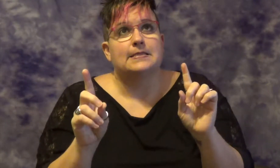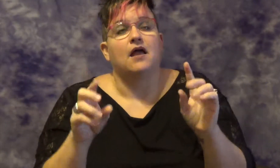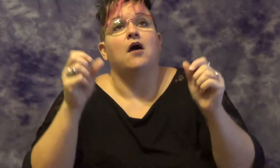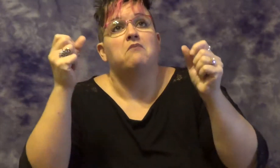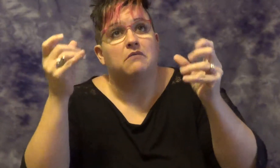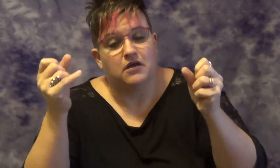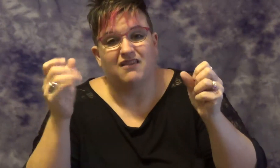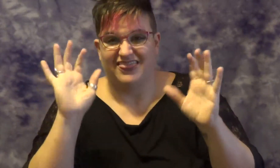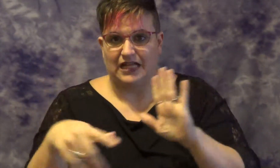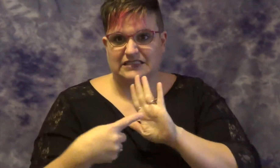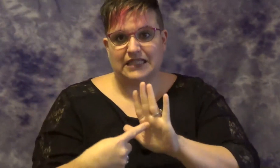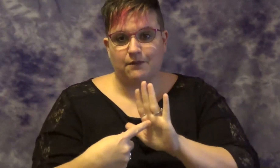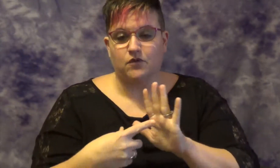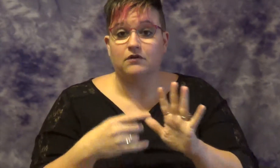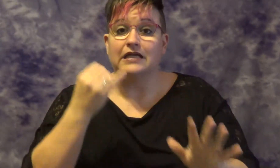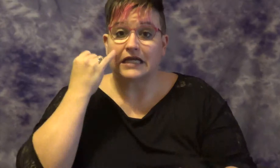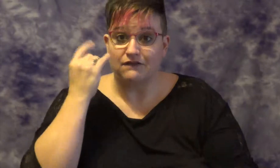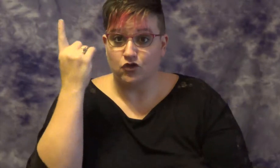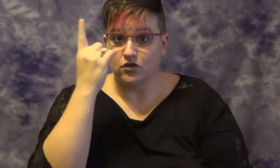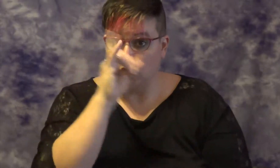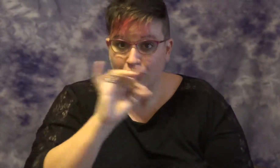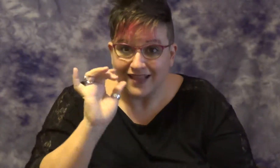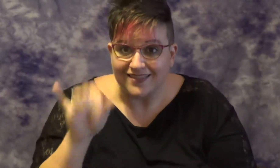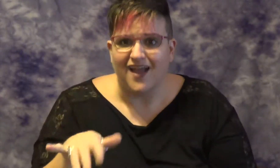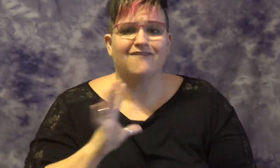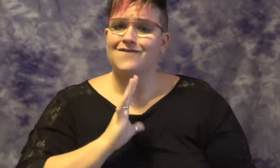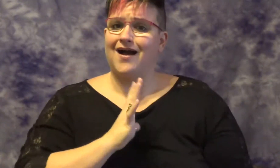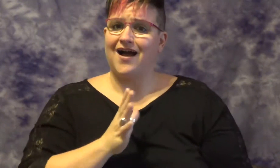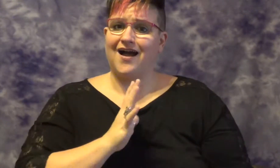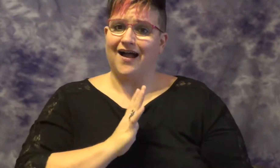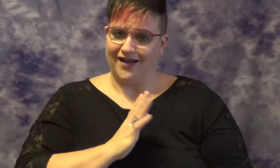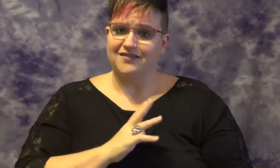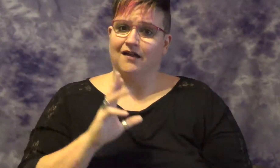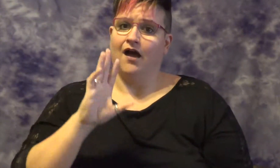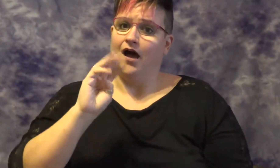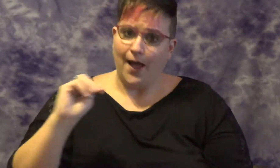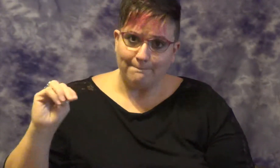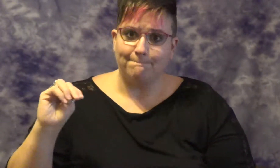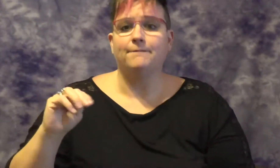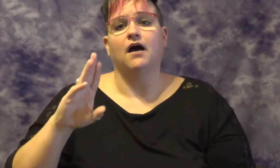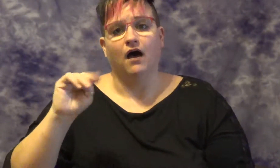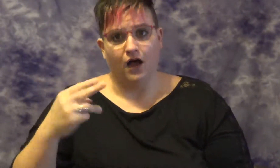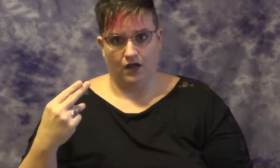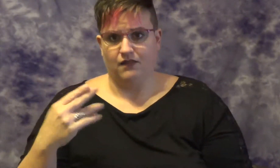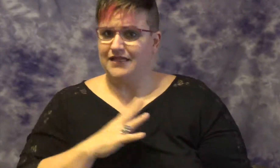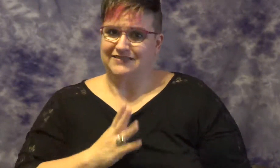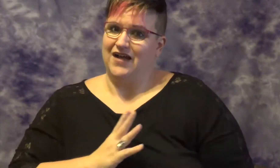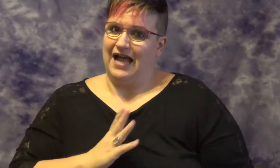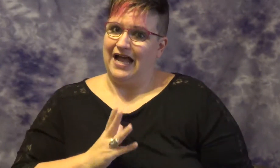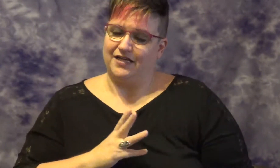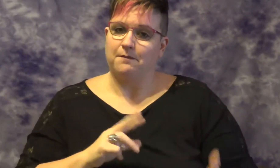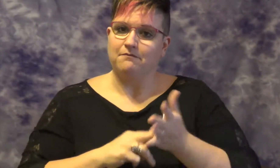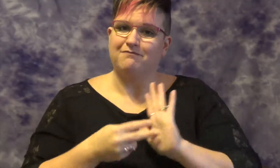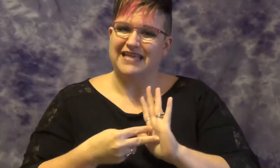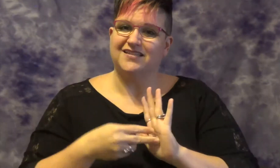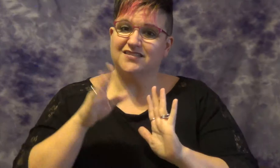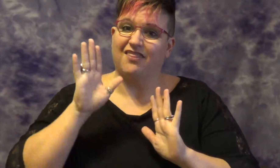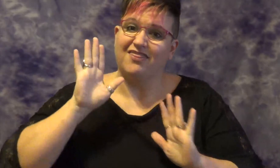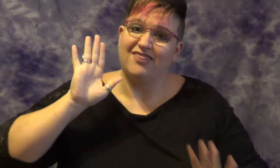well, hold on, let me think. Okay, that's an example, okay? If it looks like that, that is fine. Please use the powerless fillers,